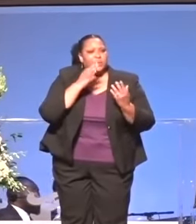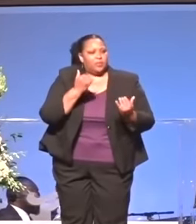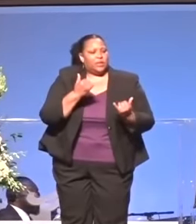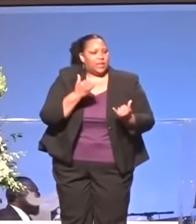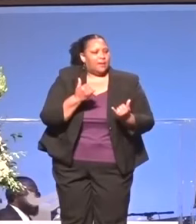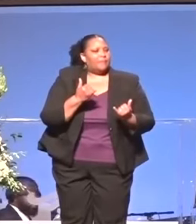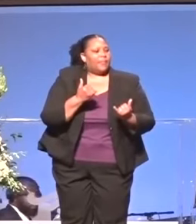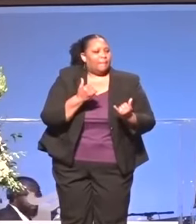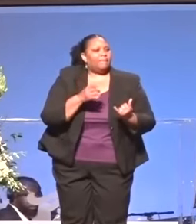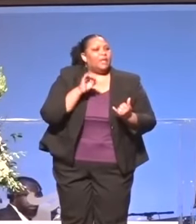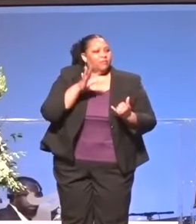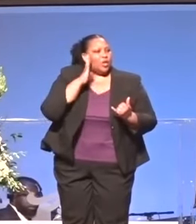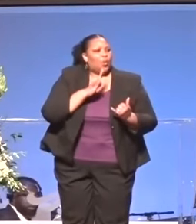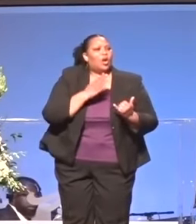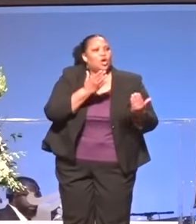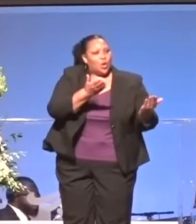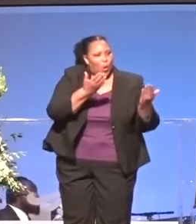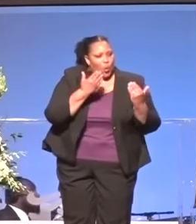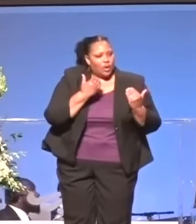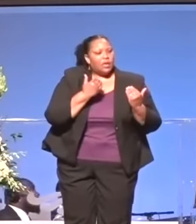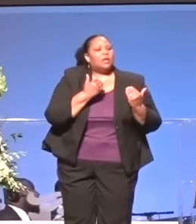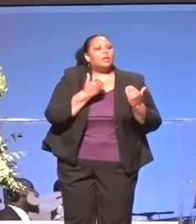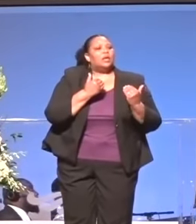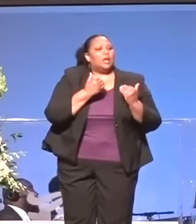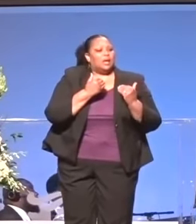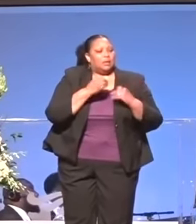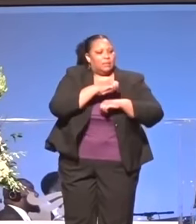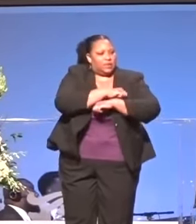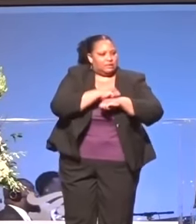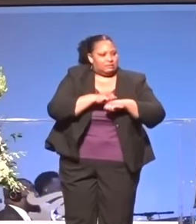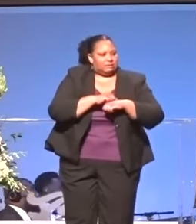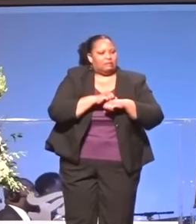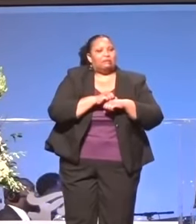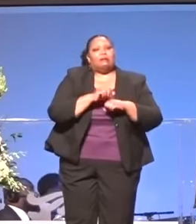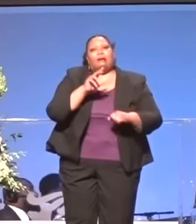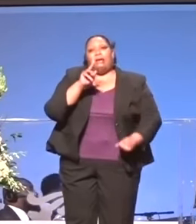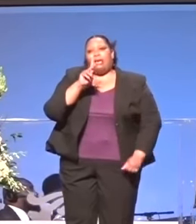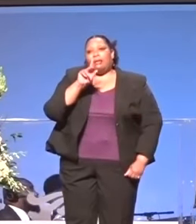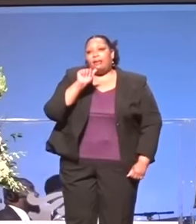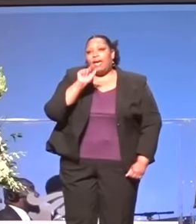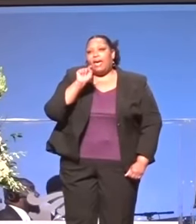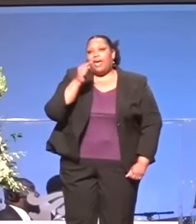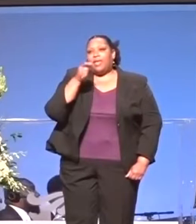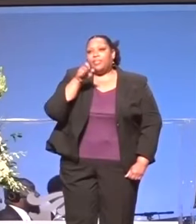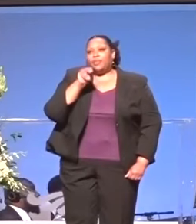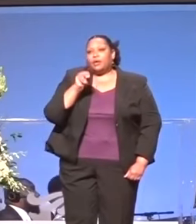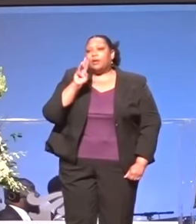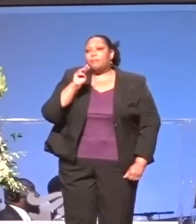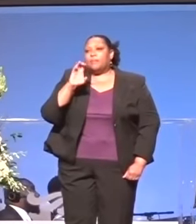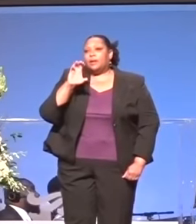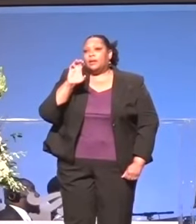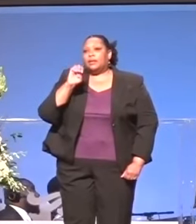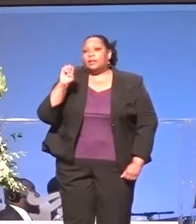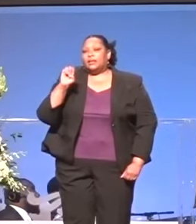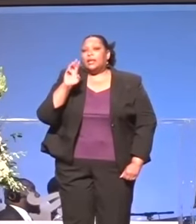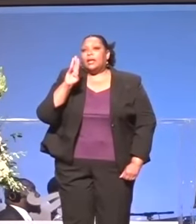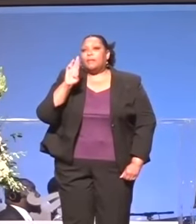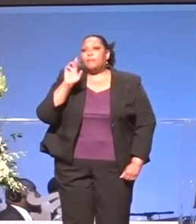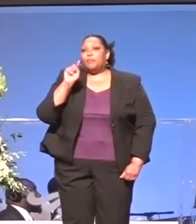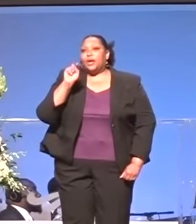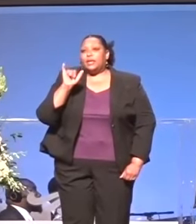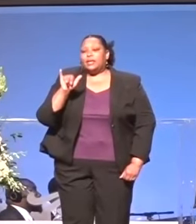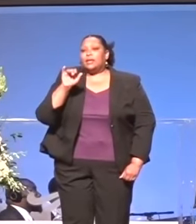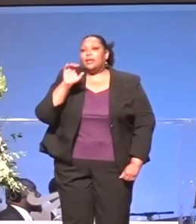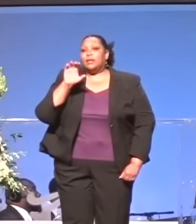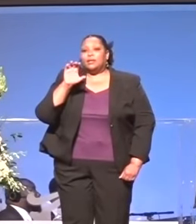at this time if you would please make your way to the stage. Kathleen McGee, Brady Bob, Travis